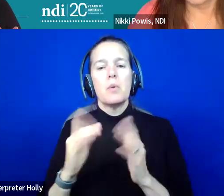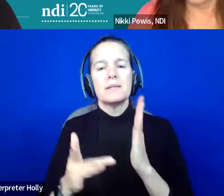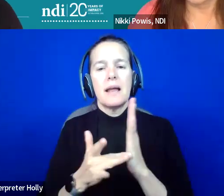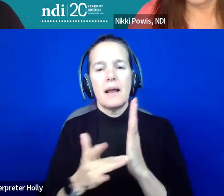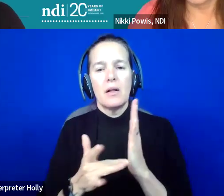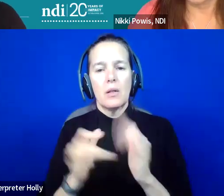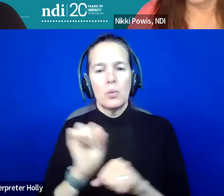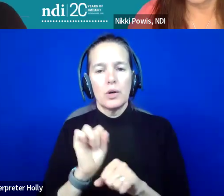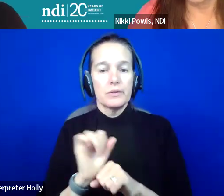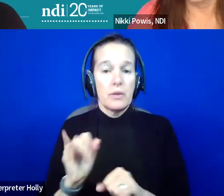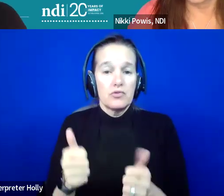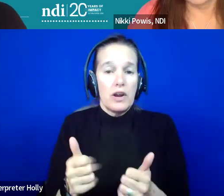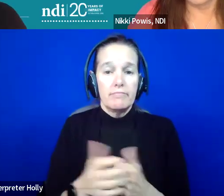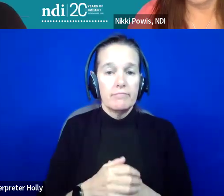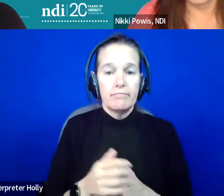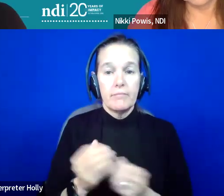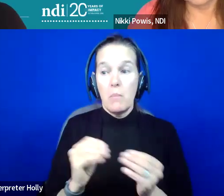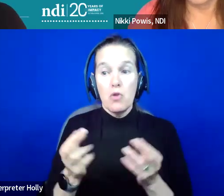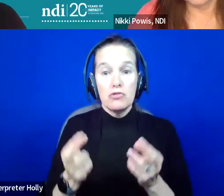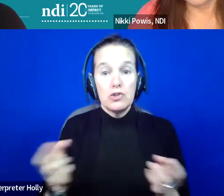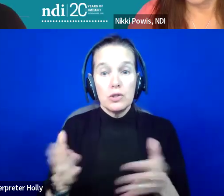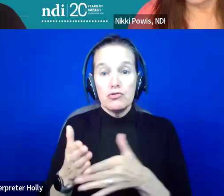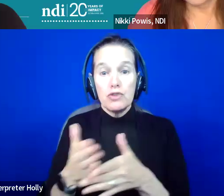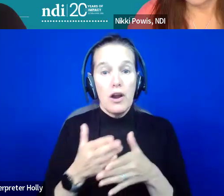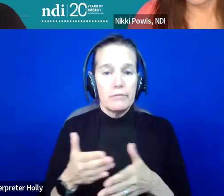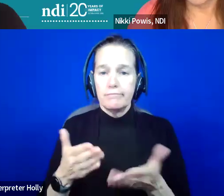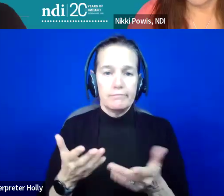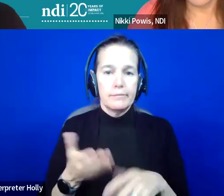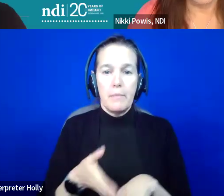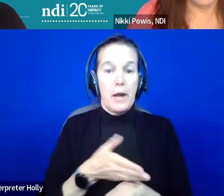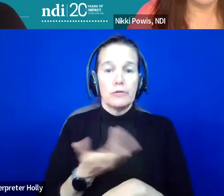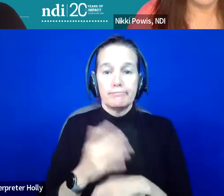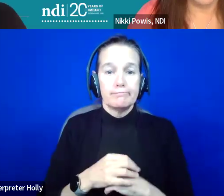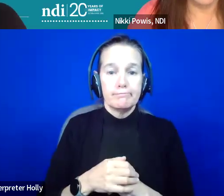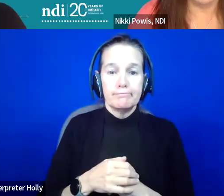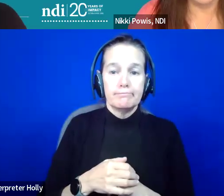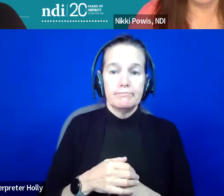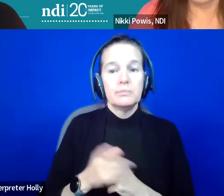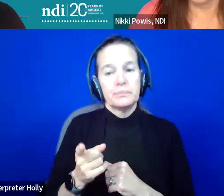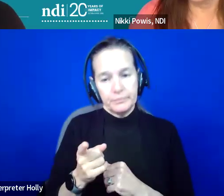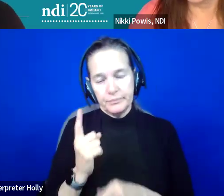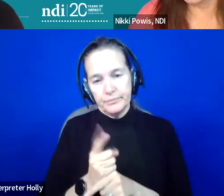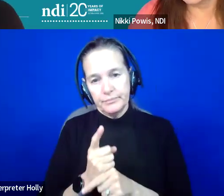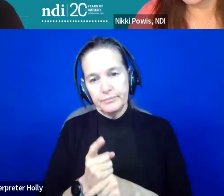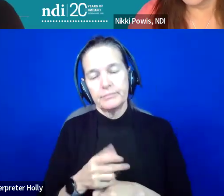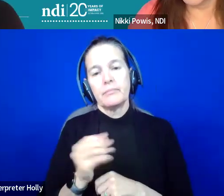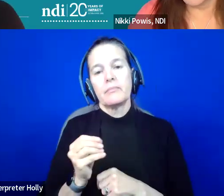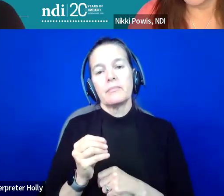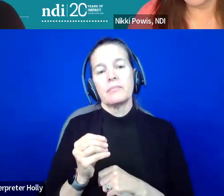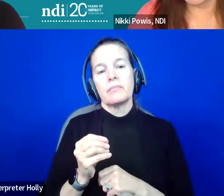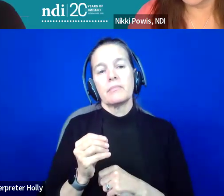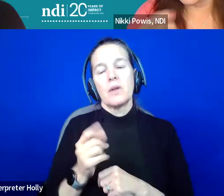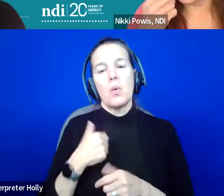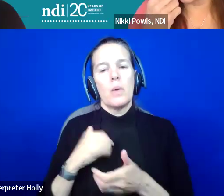that's great. The more resources we have to share, the better, for sure. Absolutely, absolutely. And then, of course,